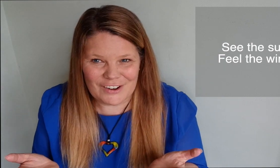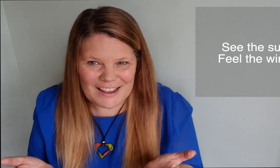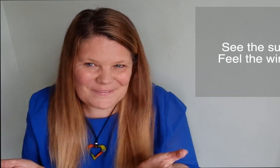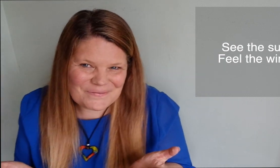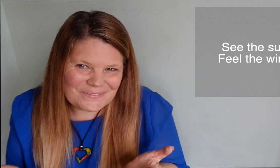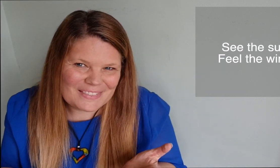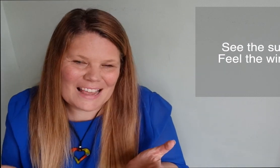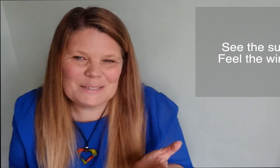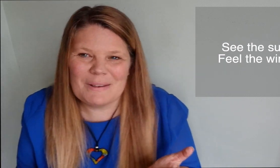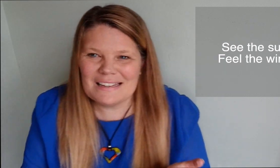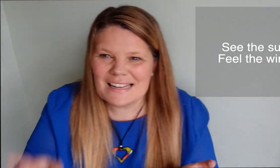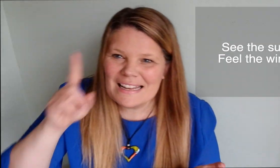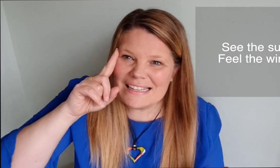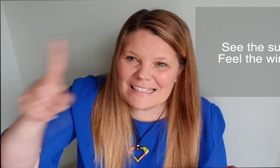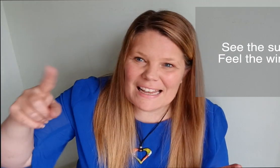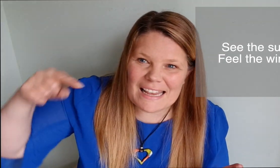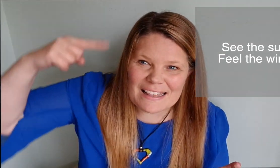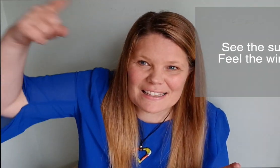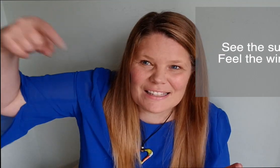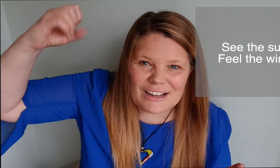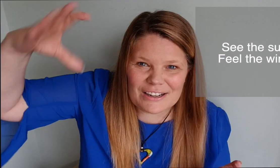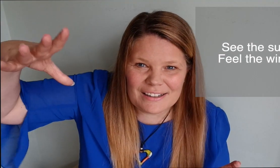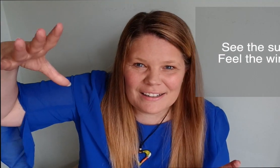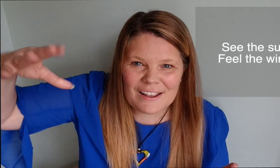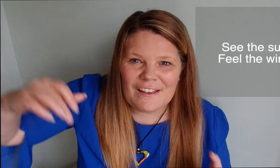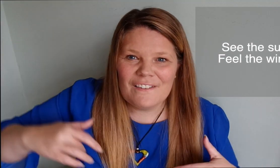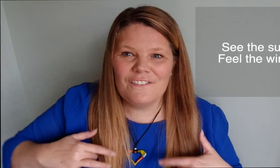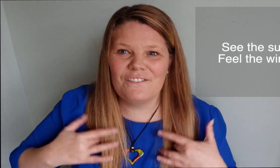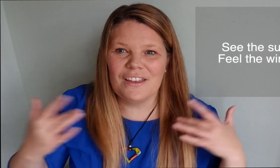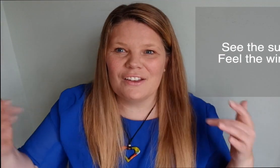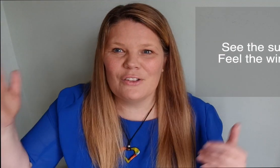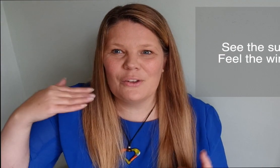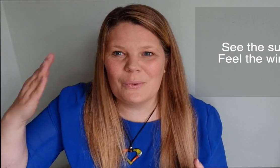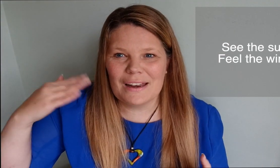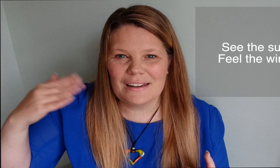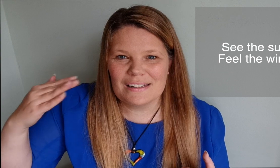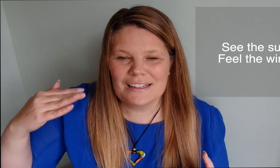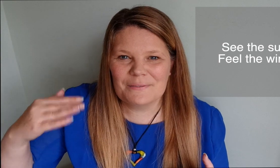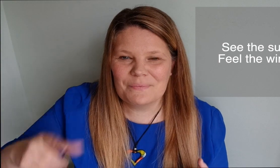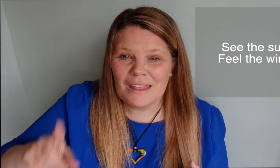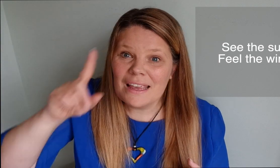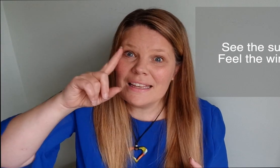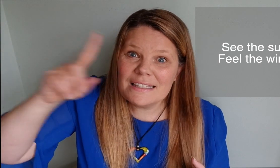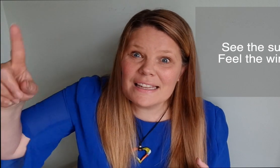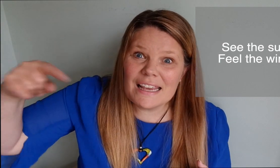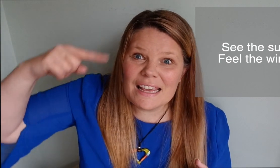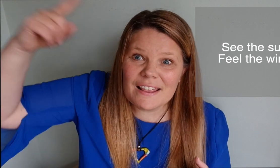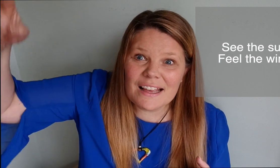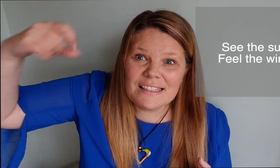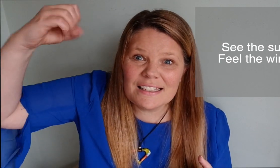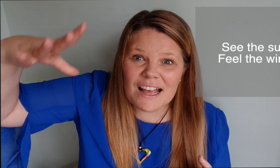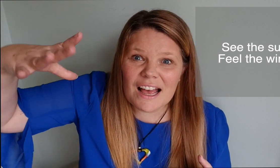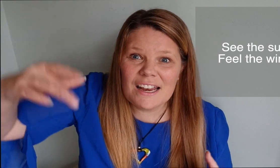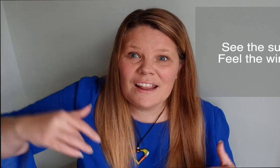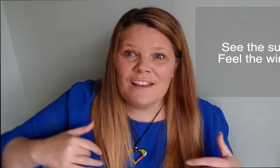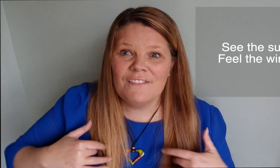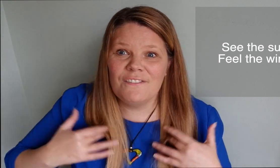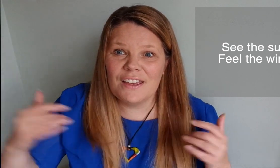it? Next bit. See the sun, feel the wind. See the sun, feel